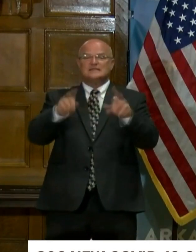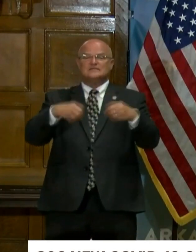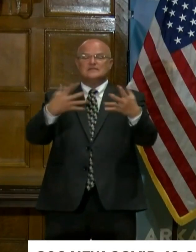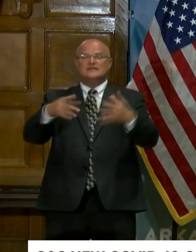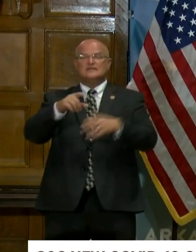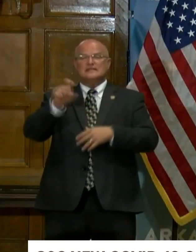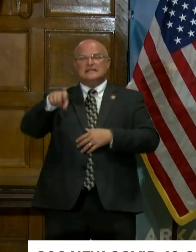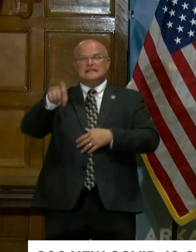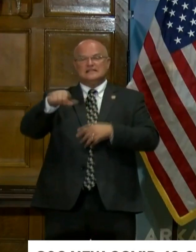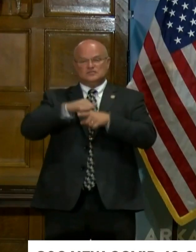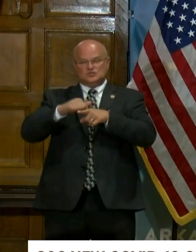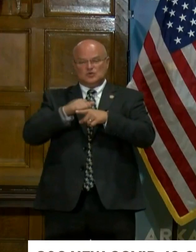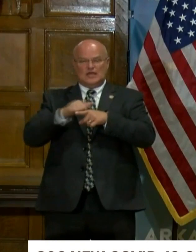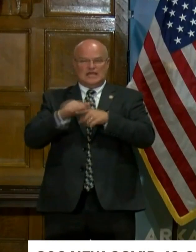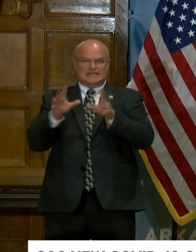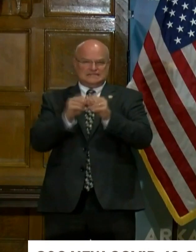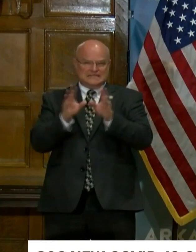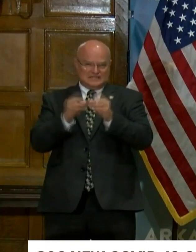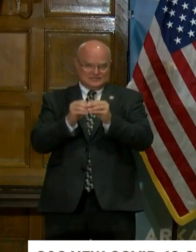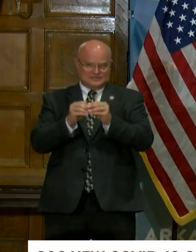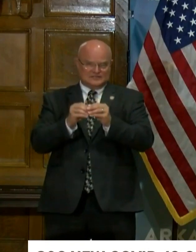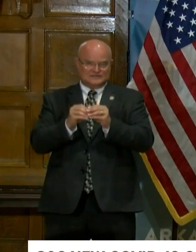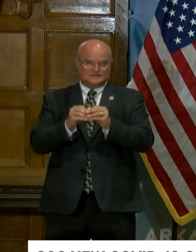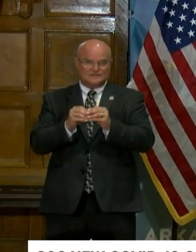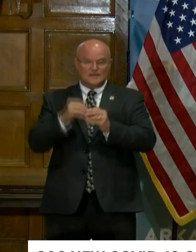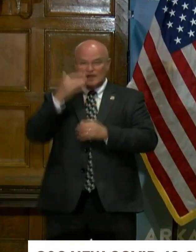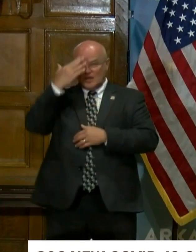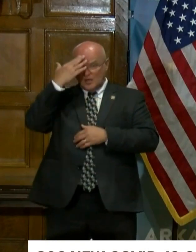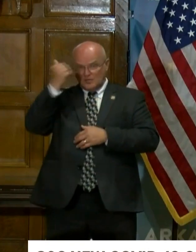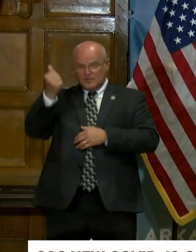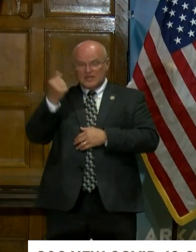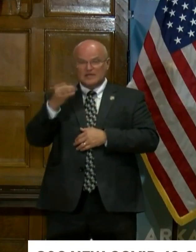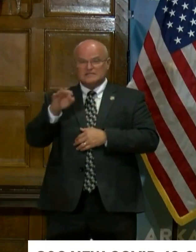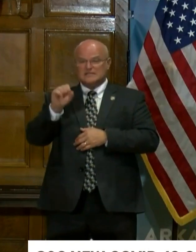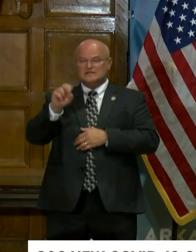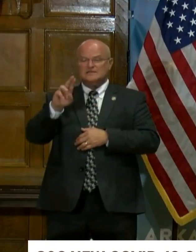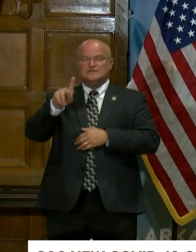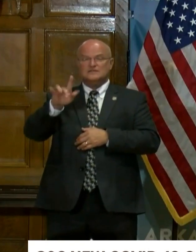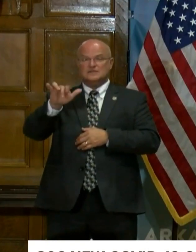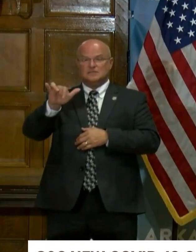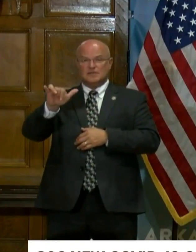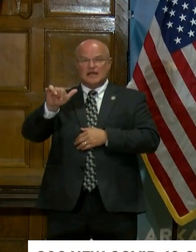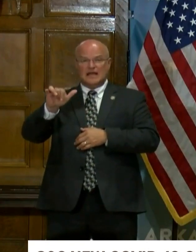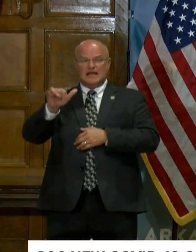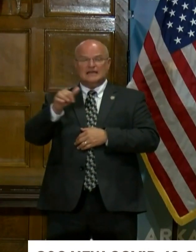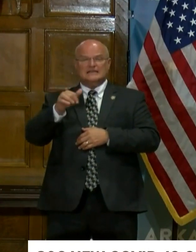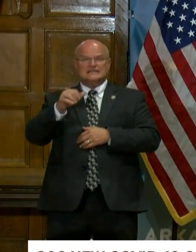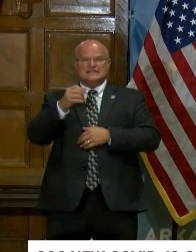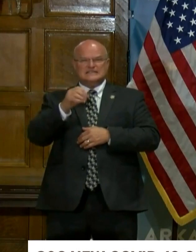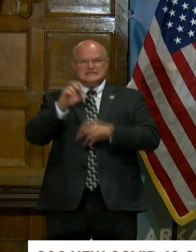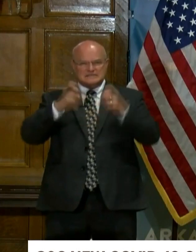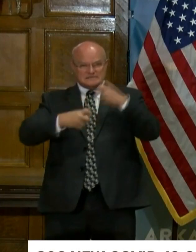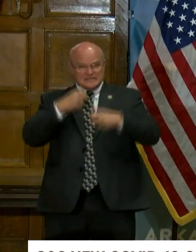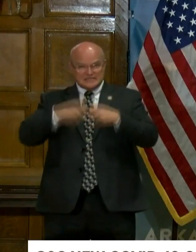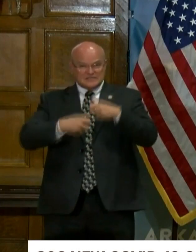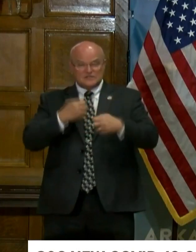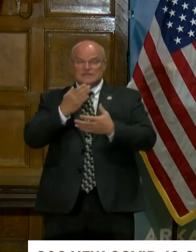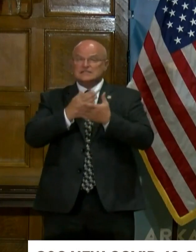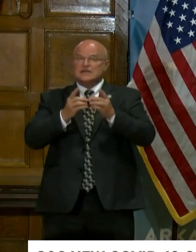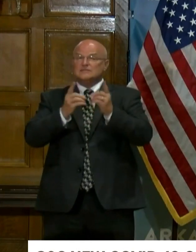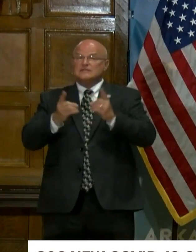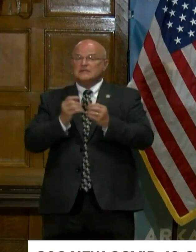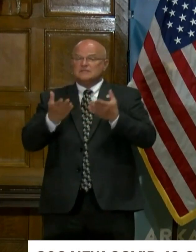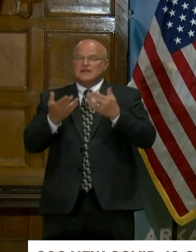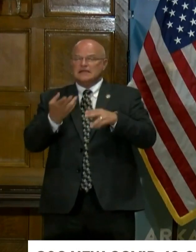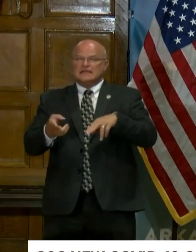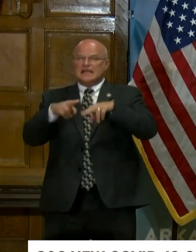the necessary training sessions. Due to supply chain issues, it is possible that some districts will also need